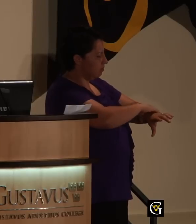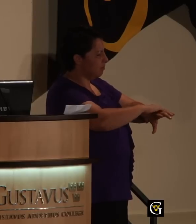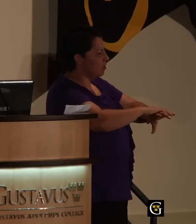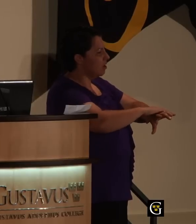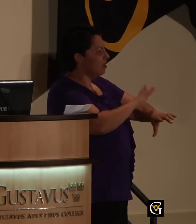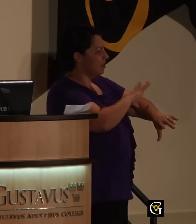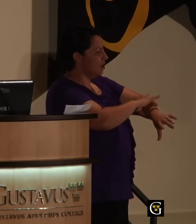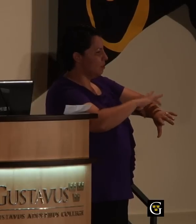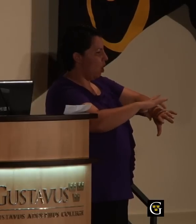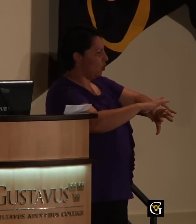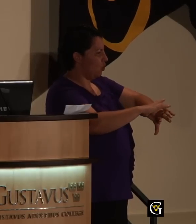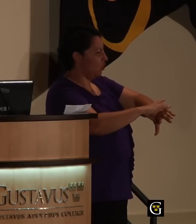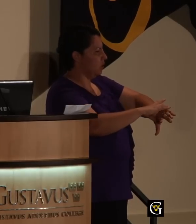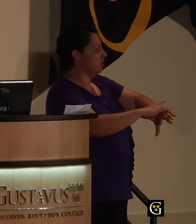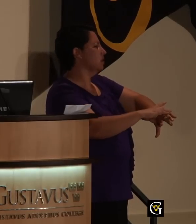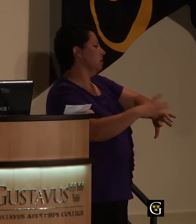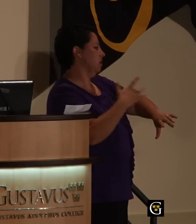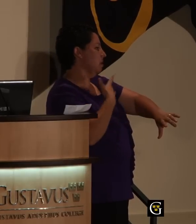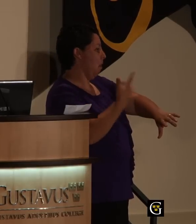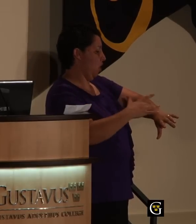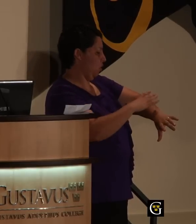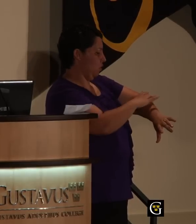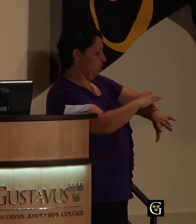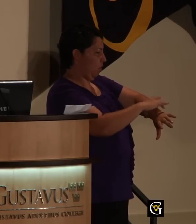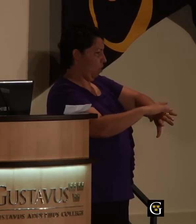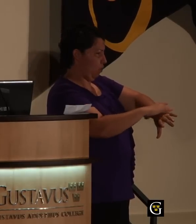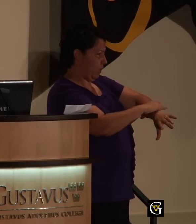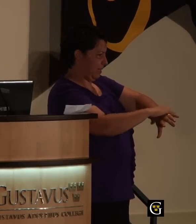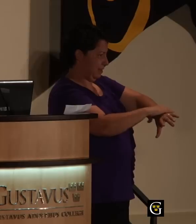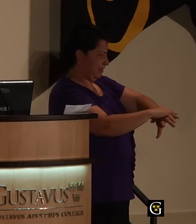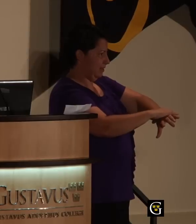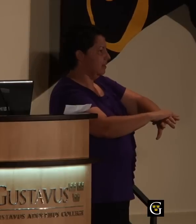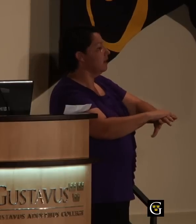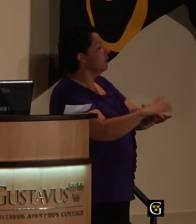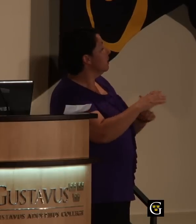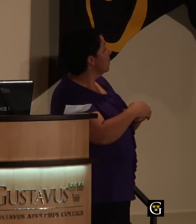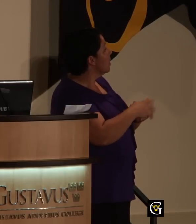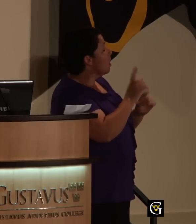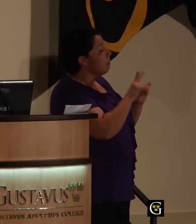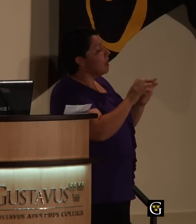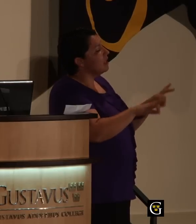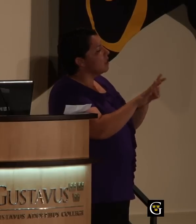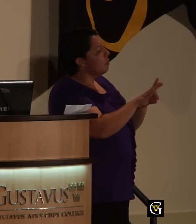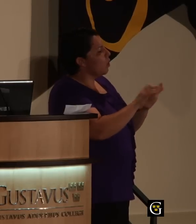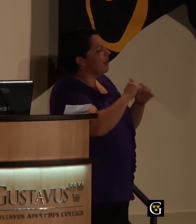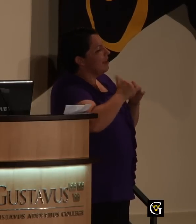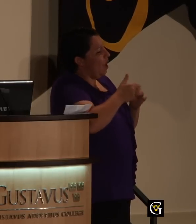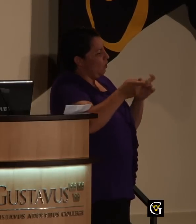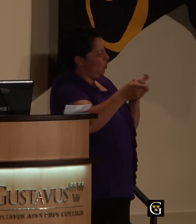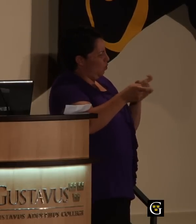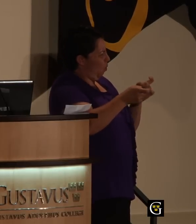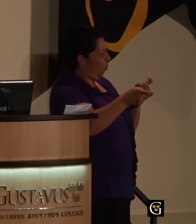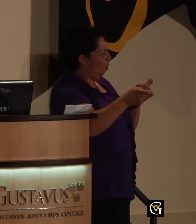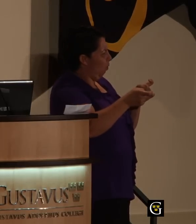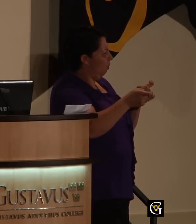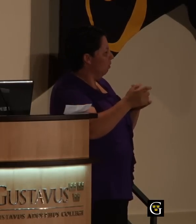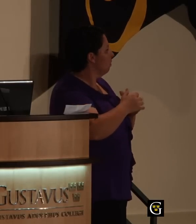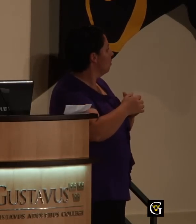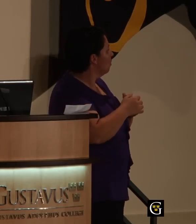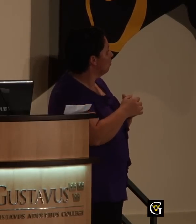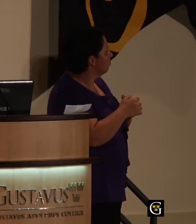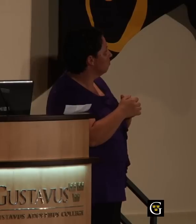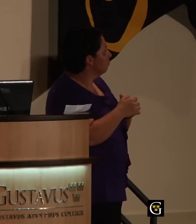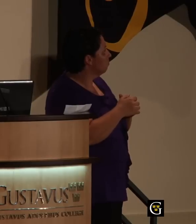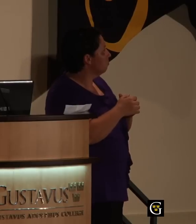move forward of its own volition. The important thing about it is how it's controlled.